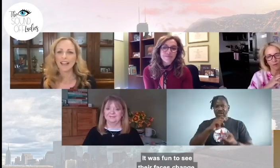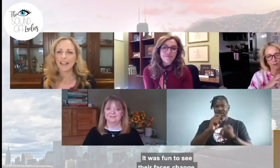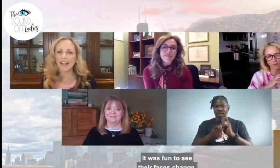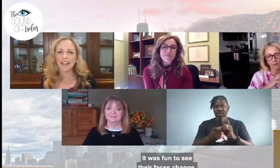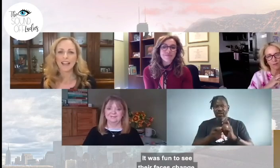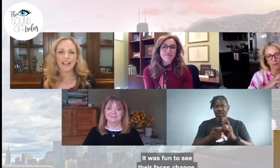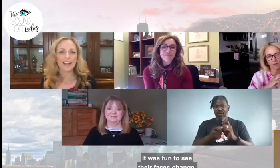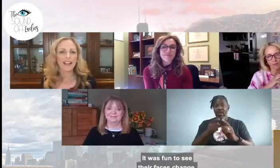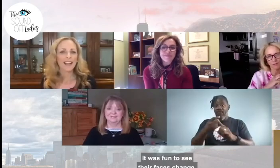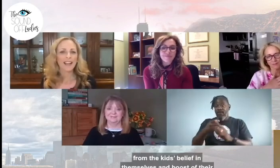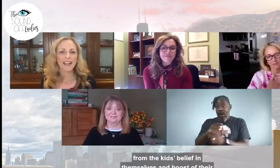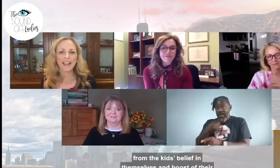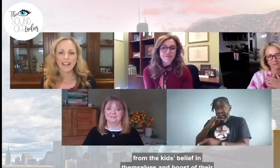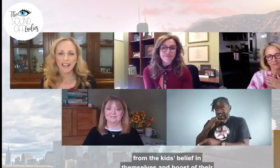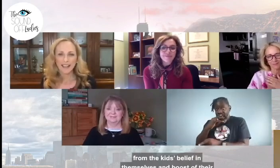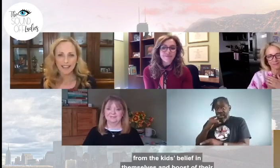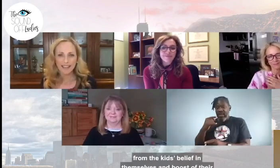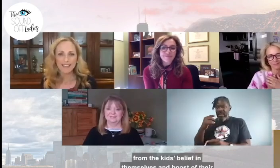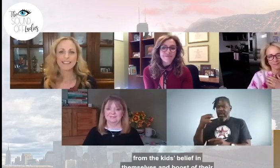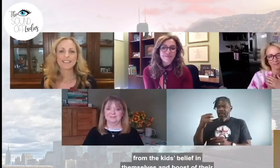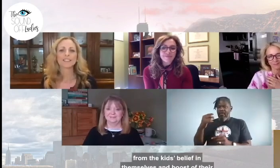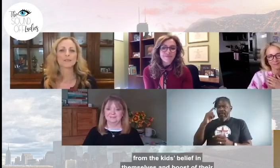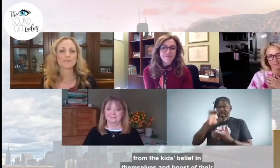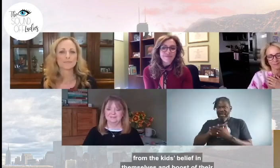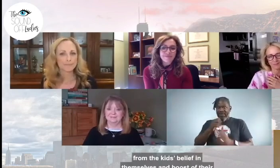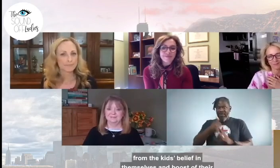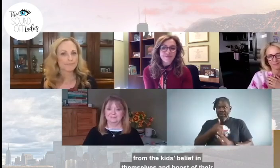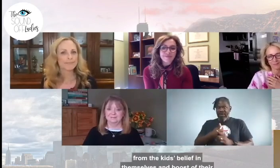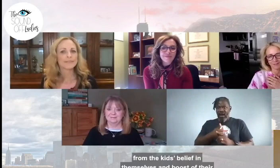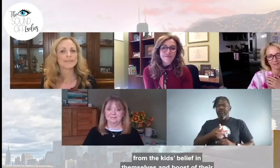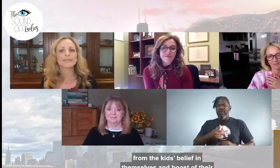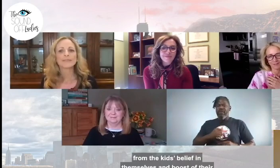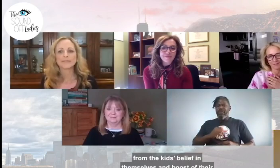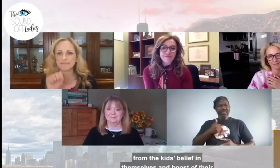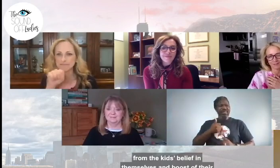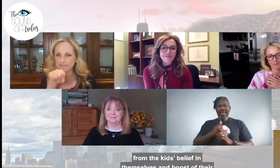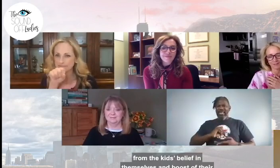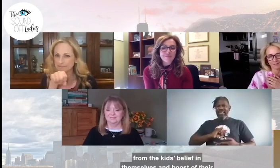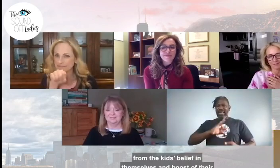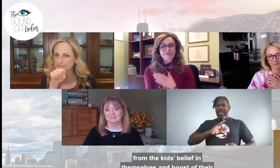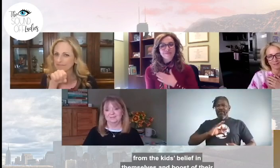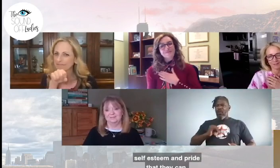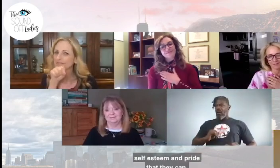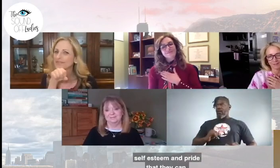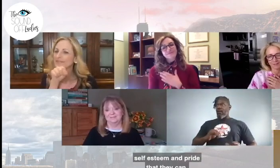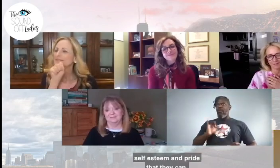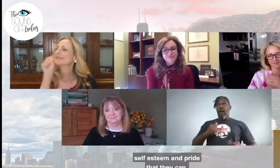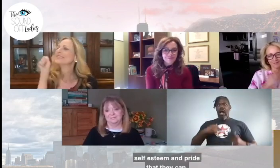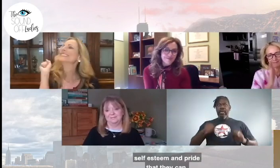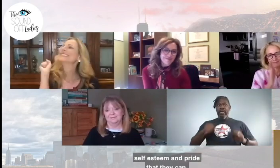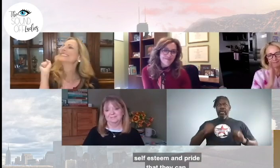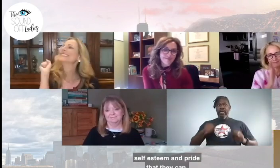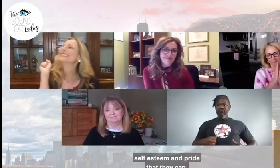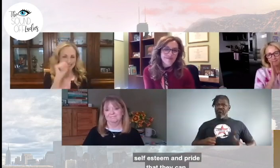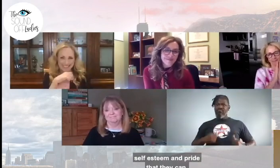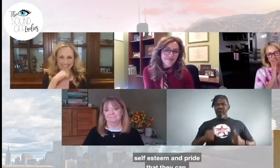They can see their faces change from kids believe in themselves and boost their confidence.